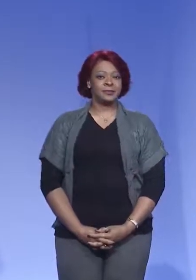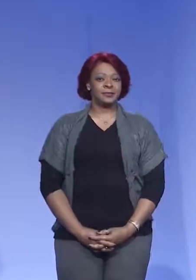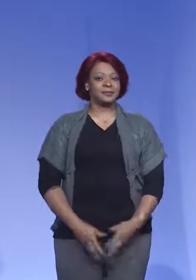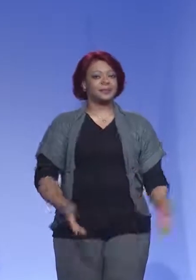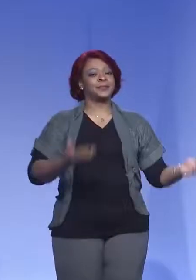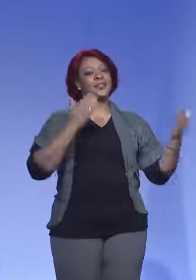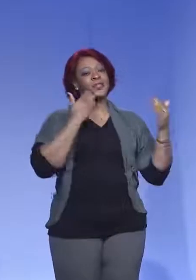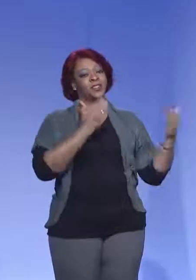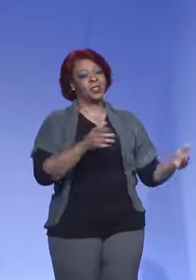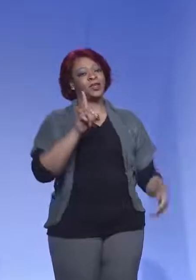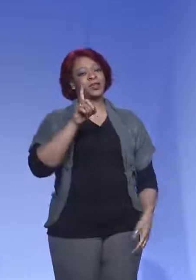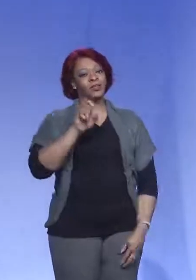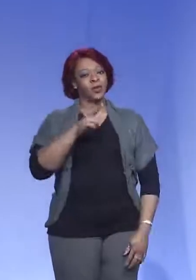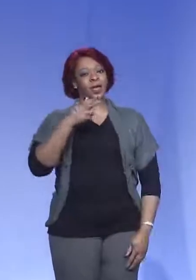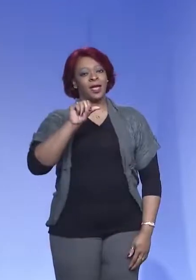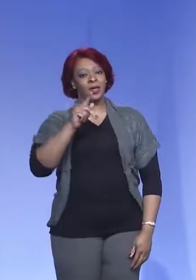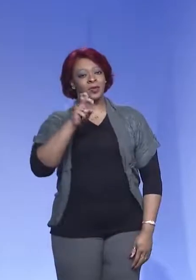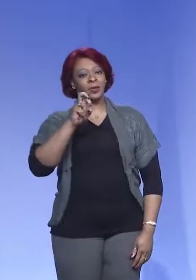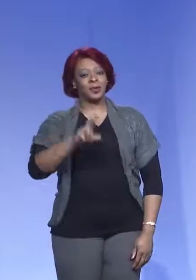Thank you, Dr. Haushalter.